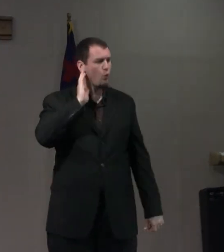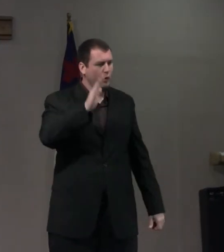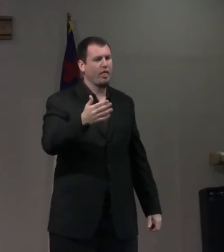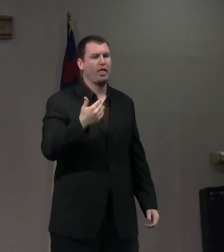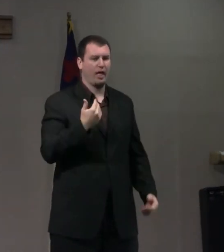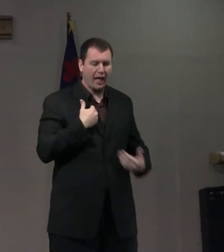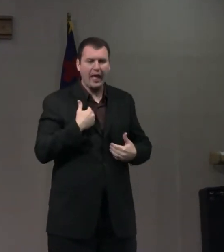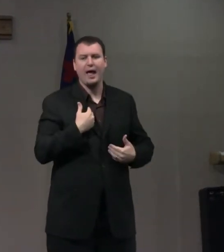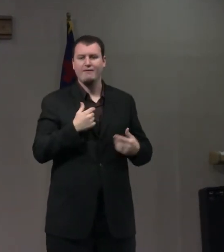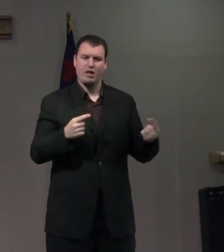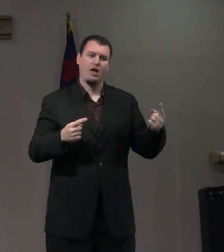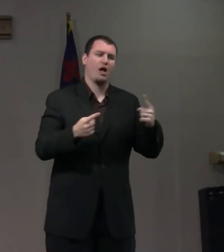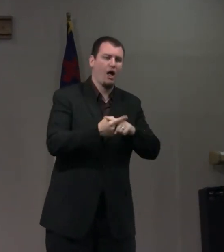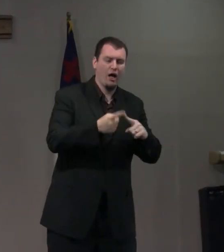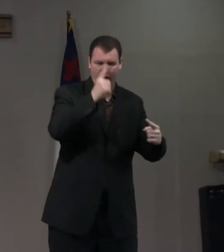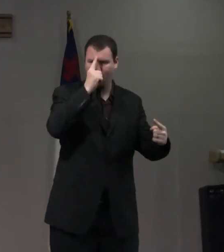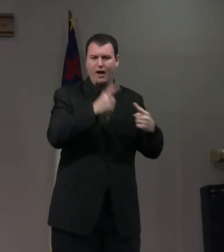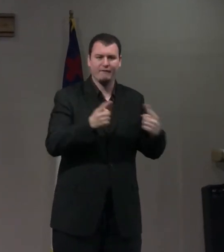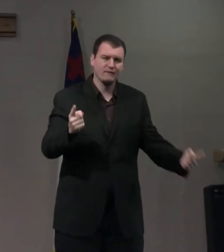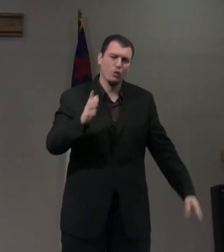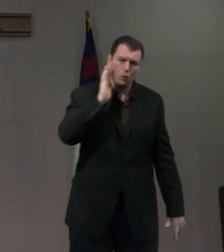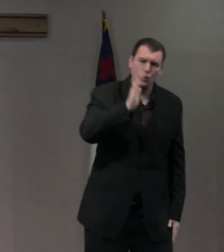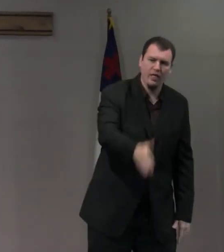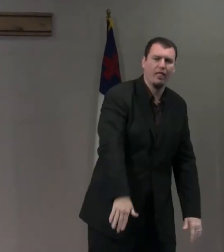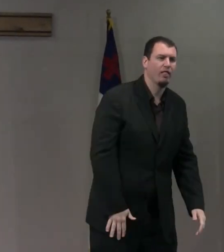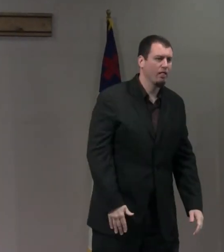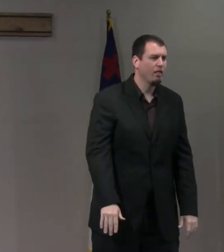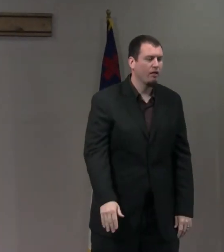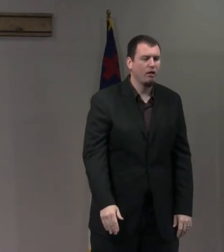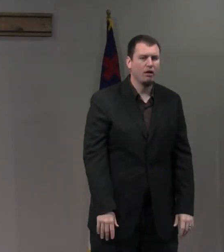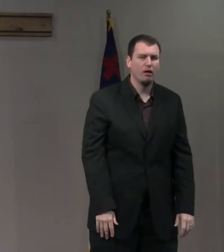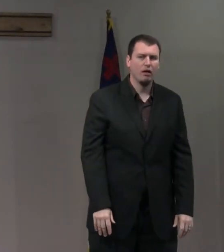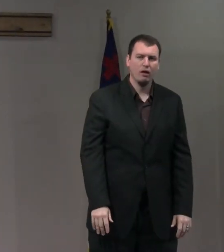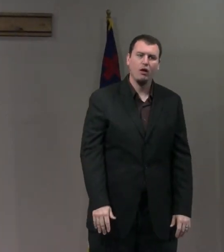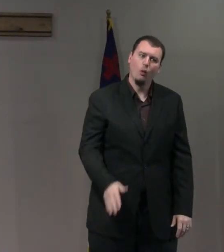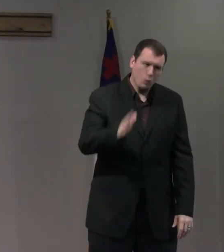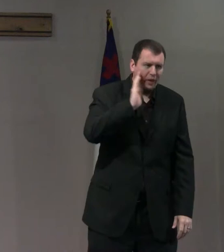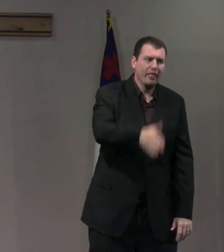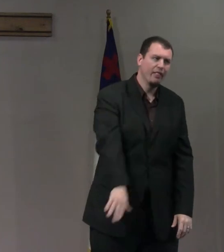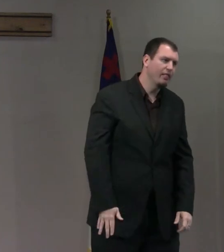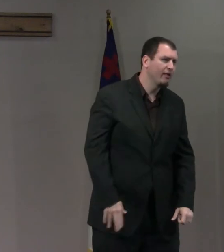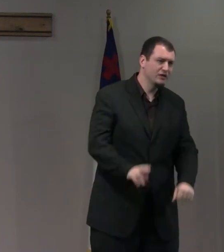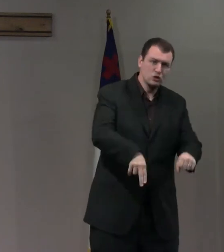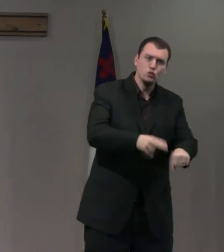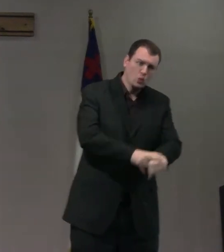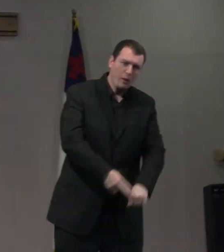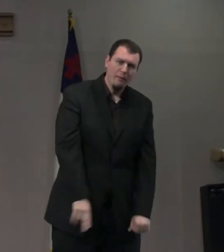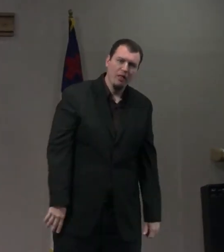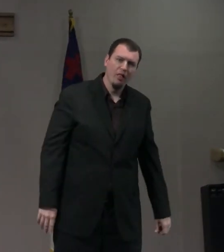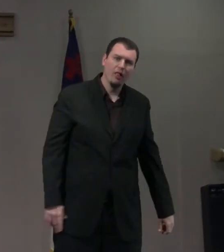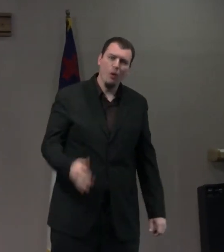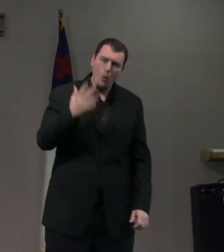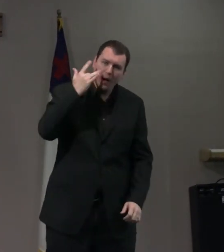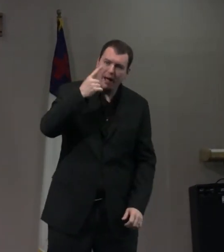Of course, we're going to have conflicts and disagreements. Of course we will. It's